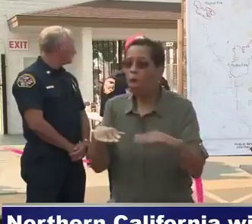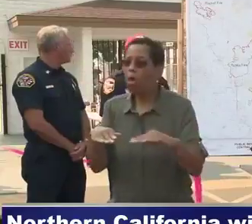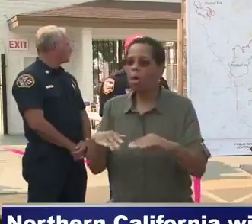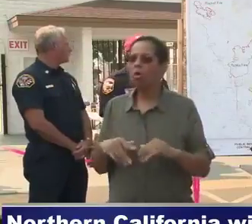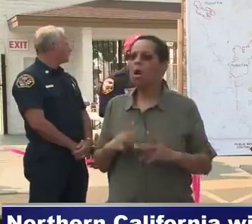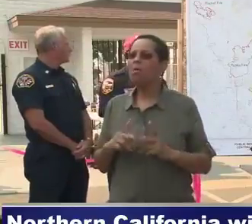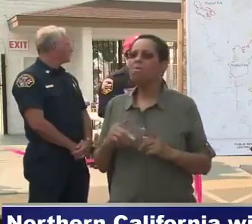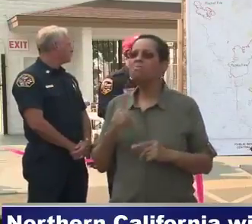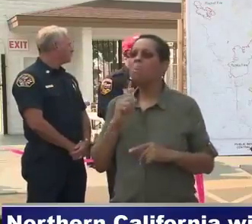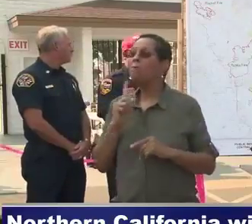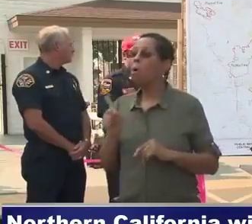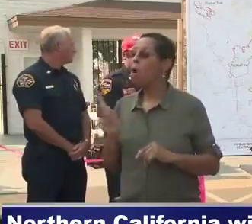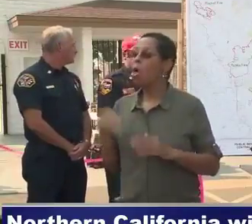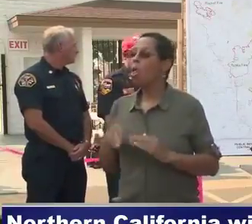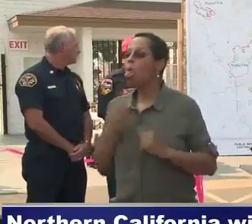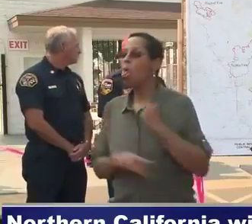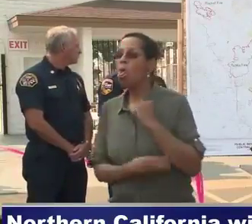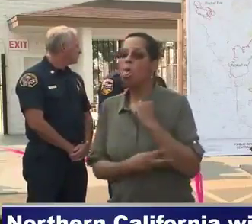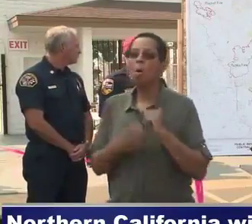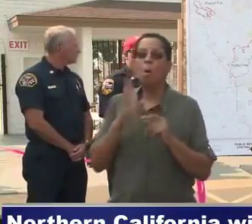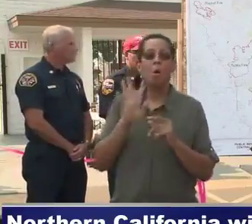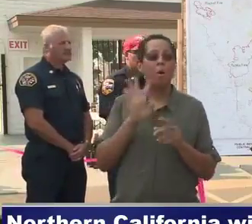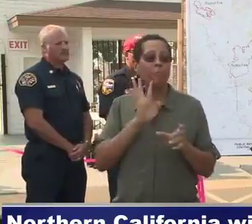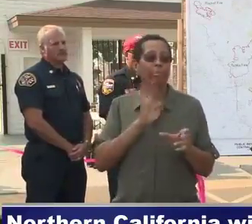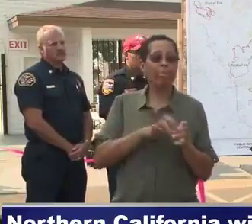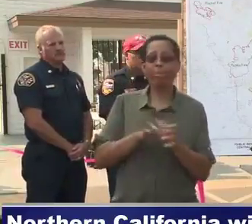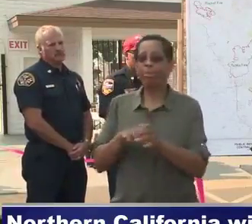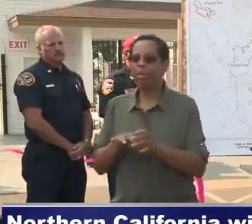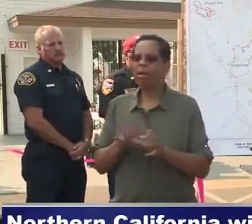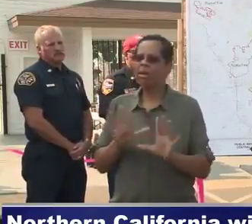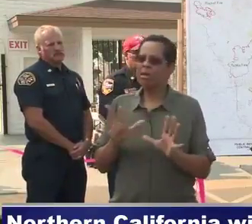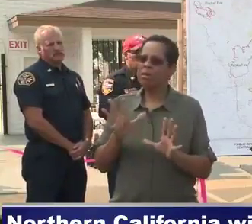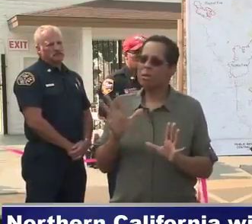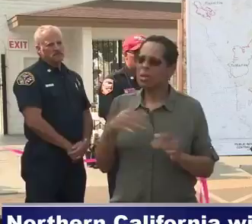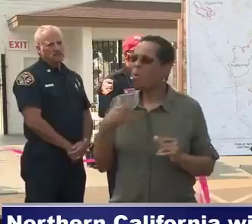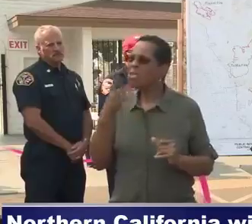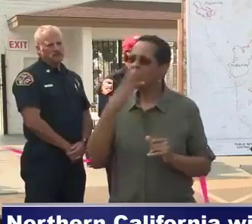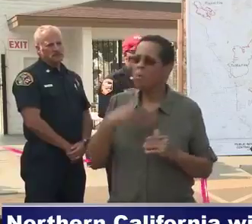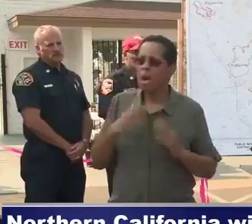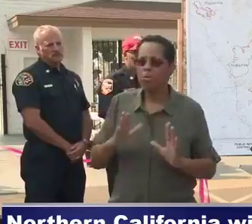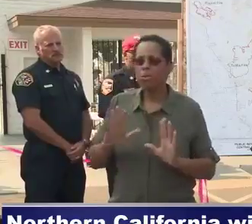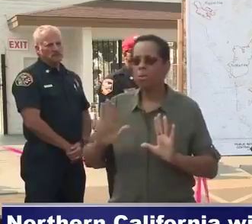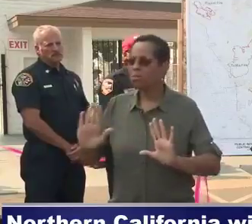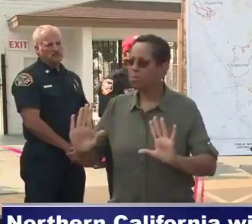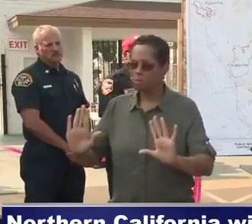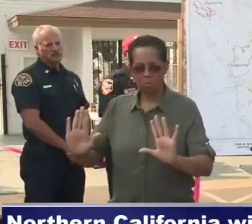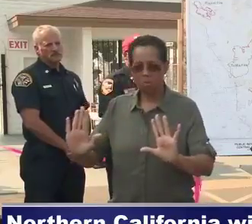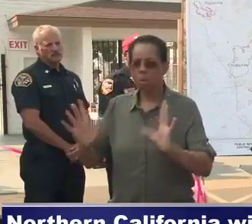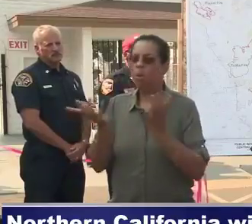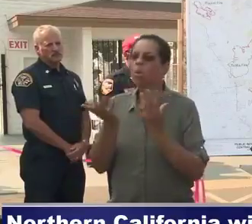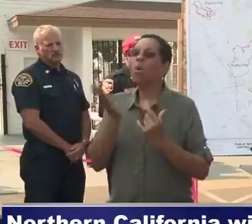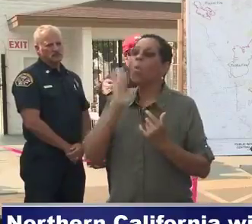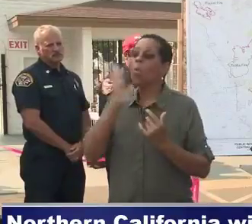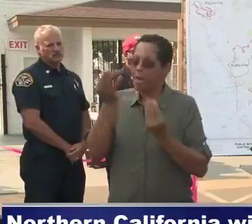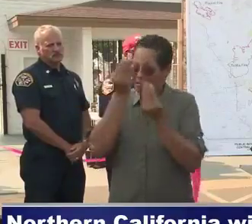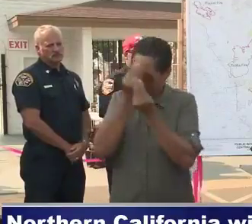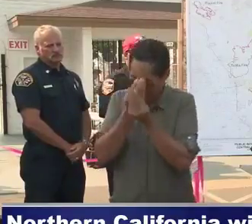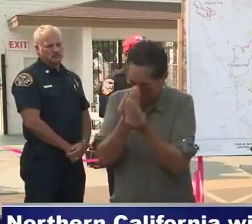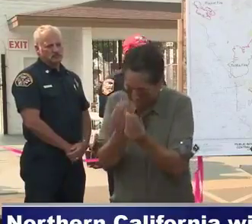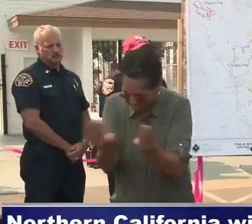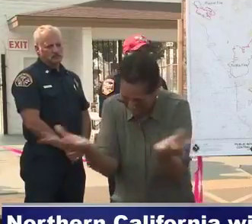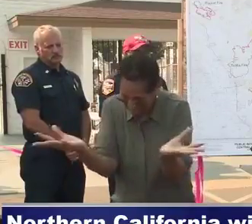to be in there or just trying to get back into the area to see their properties. We're trying to get those areas open. I know it's frustrating, but